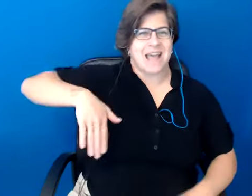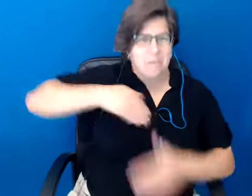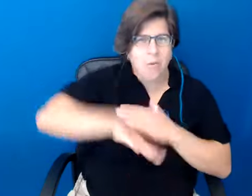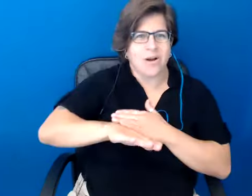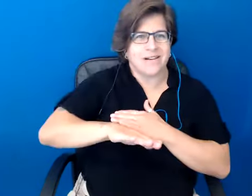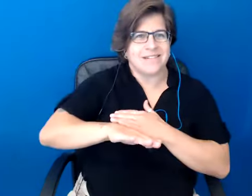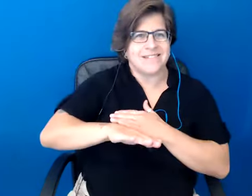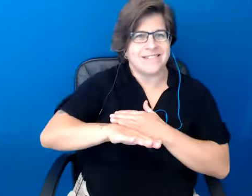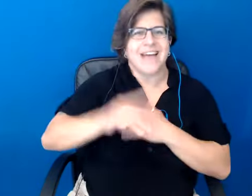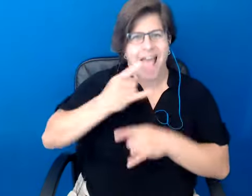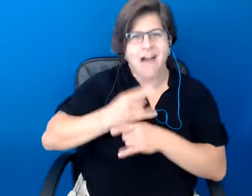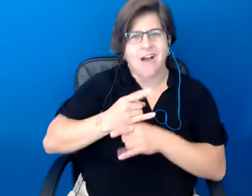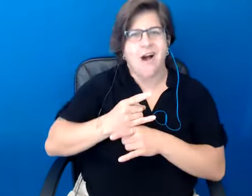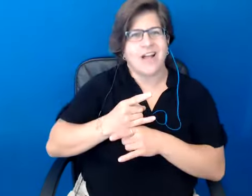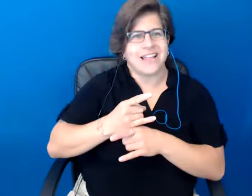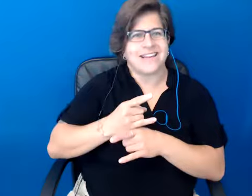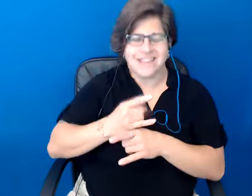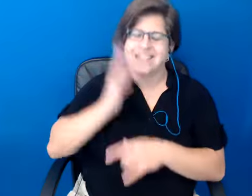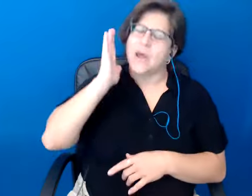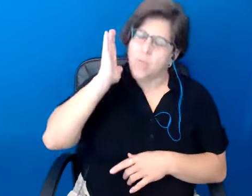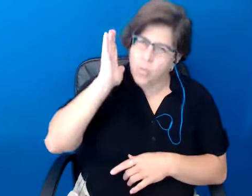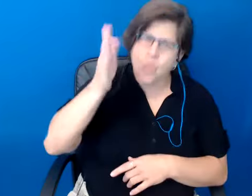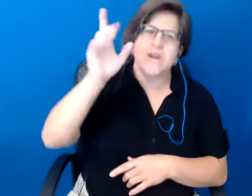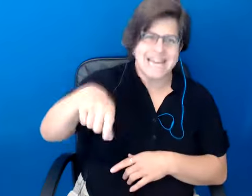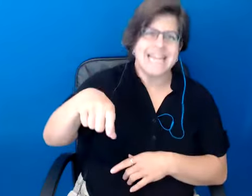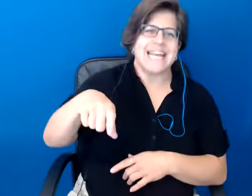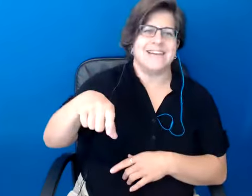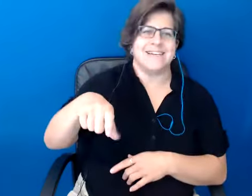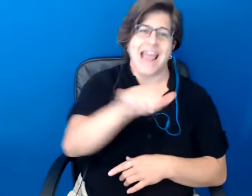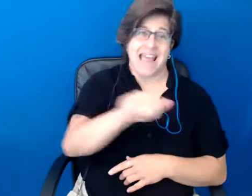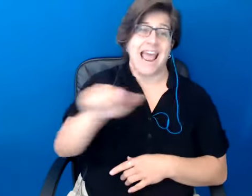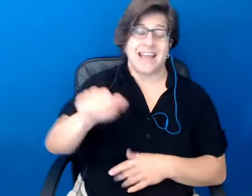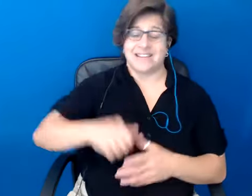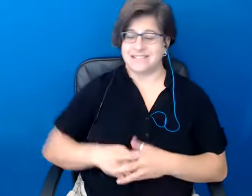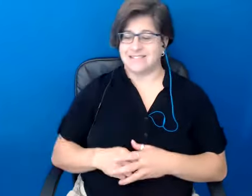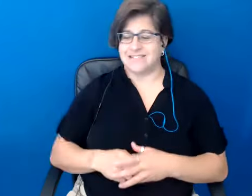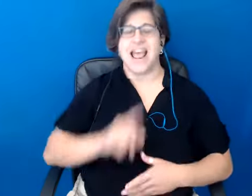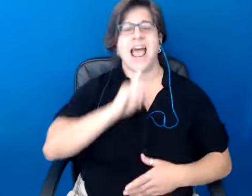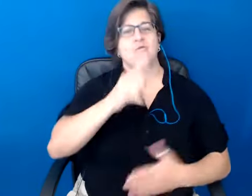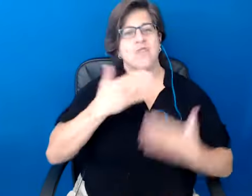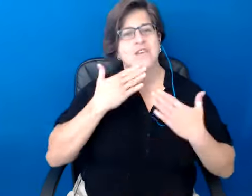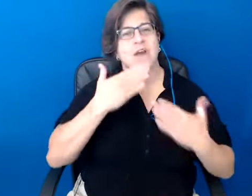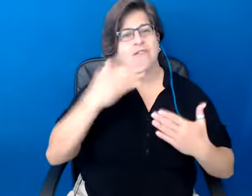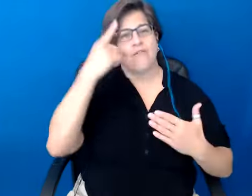months from being born. And I was that yet unborn alcoholic, destined to need Alcoholics